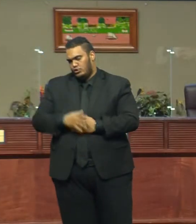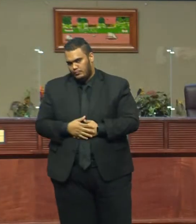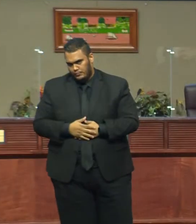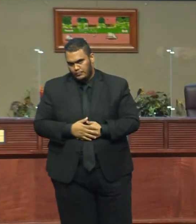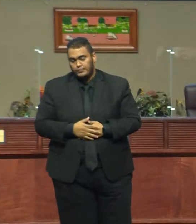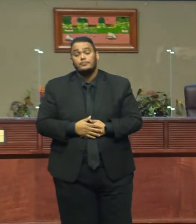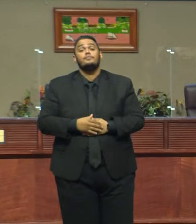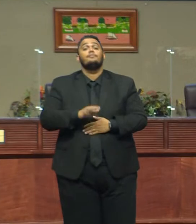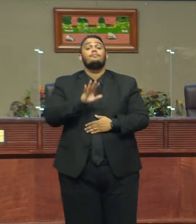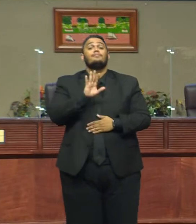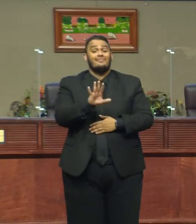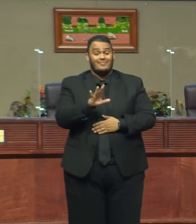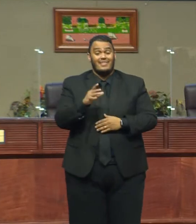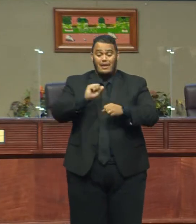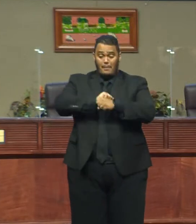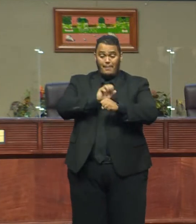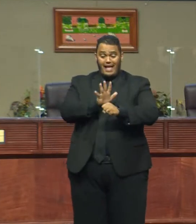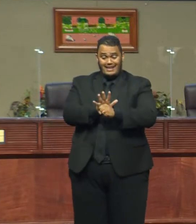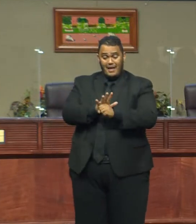have been a reported